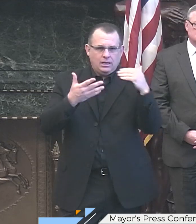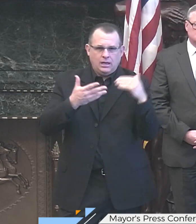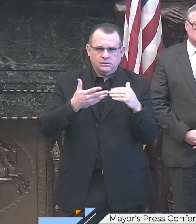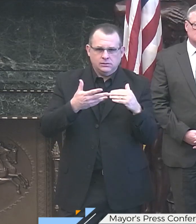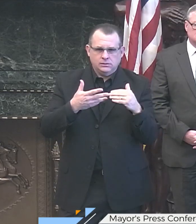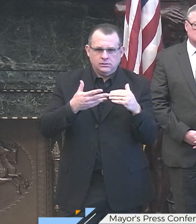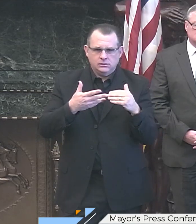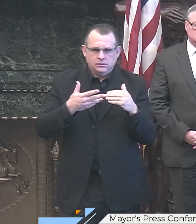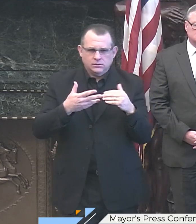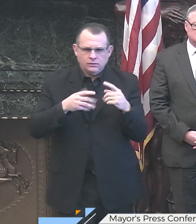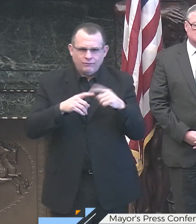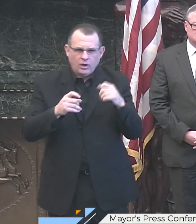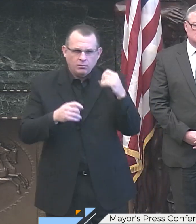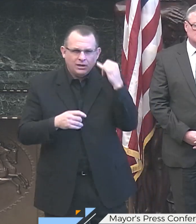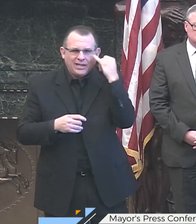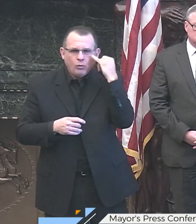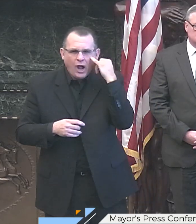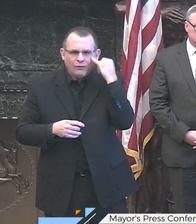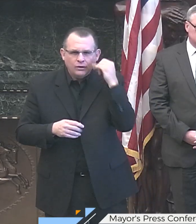the Inquirer.